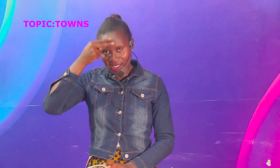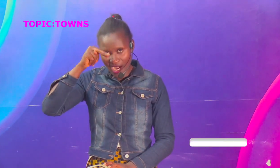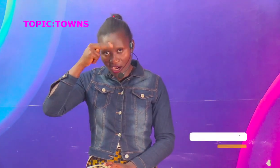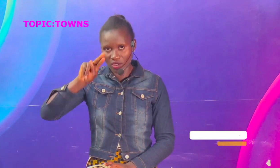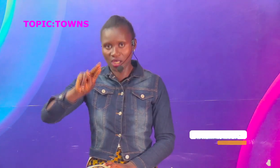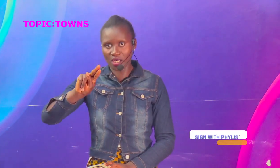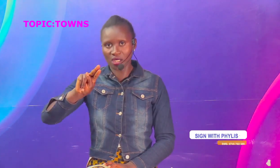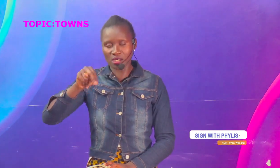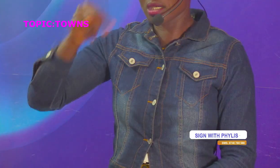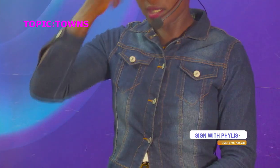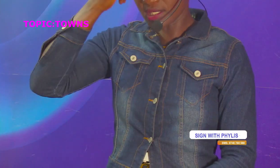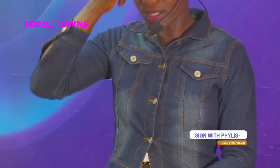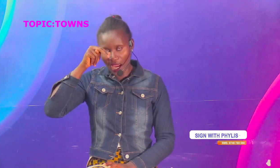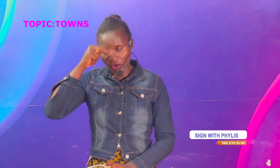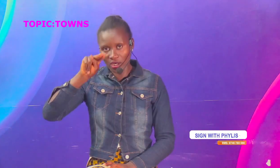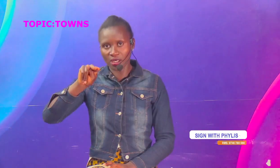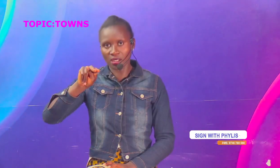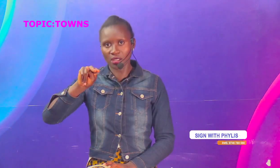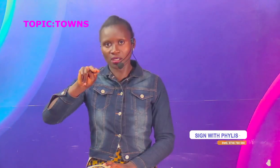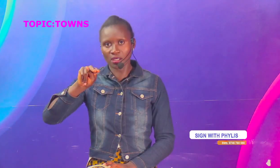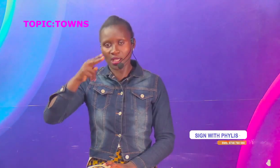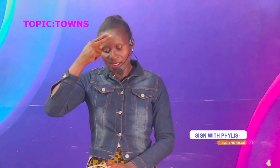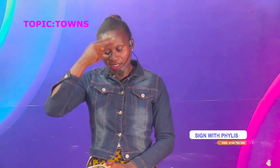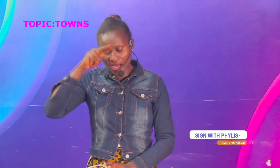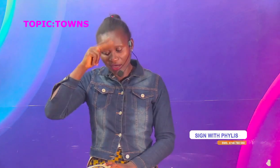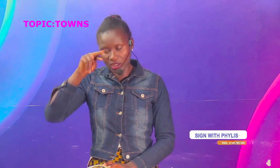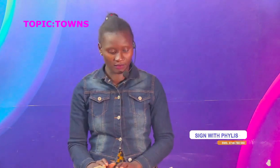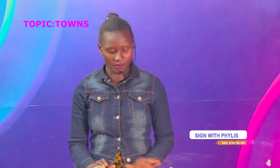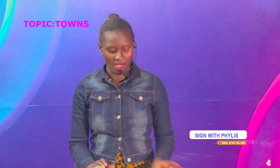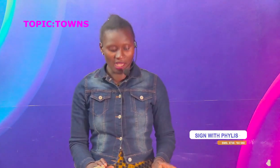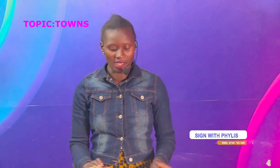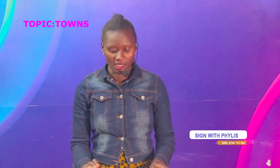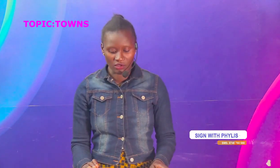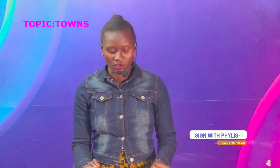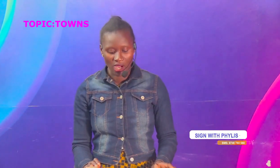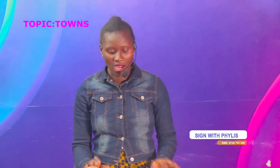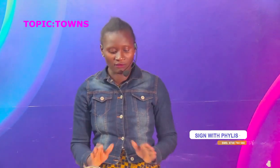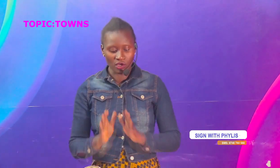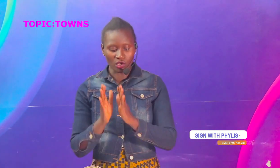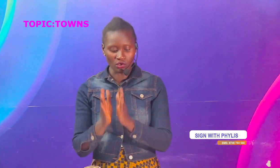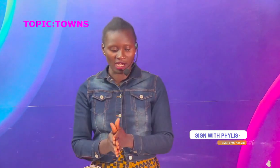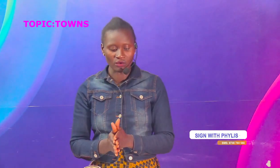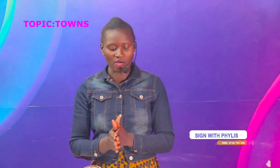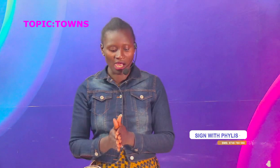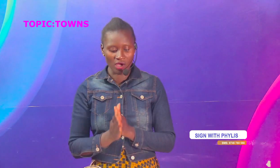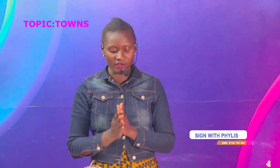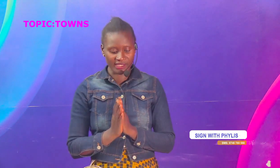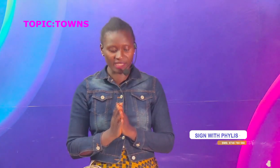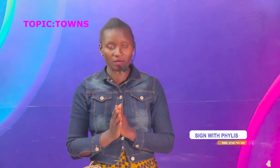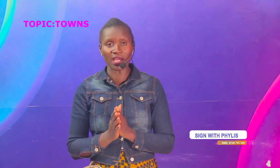Narok, Narok, Narok. And then also have Lunga Lunga. How do we sign the word